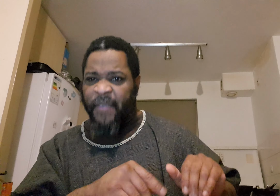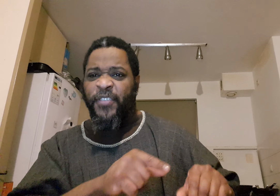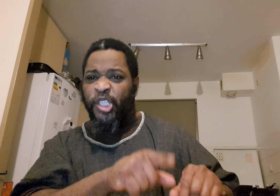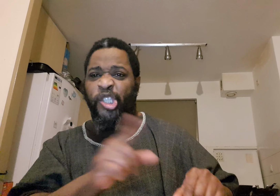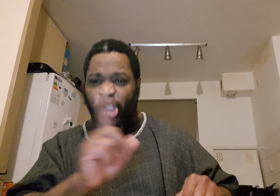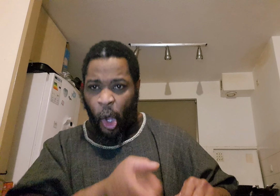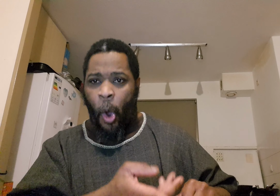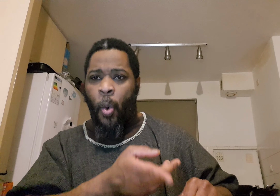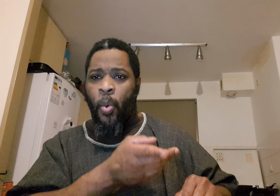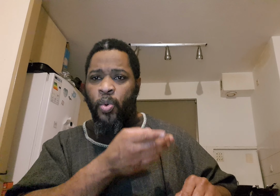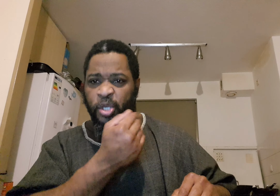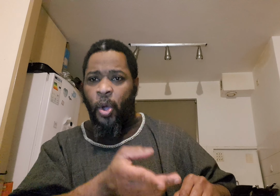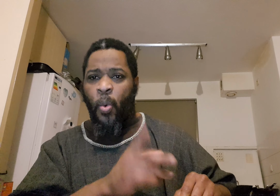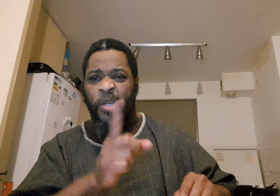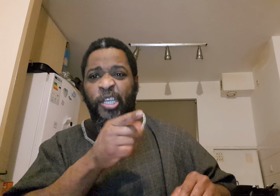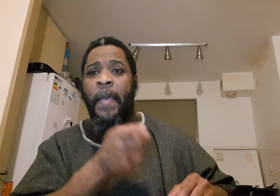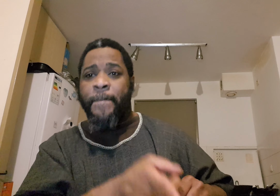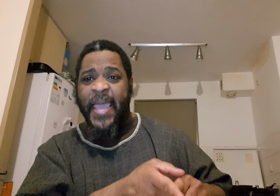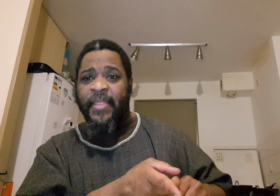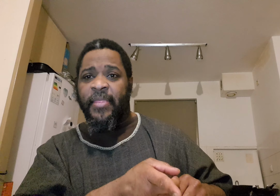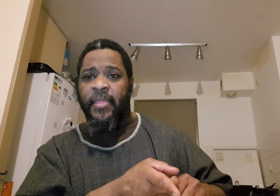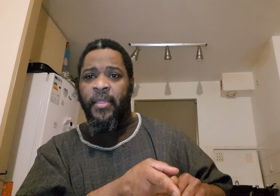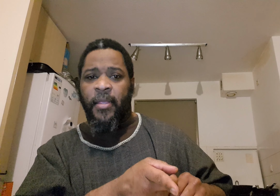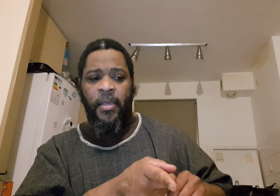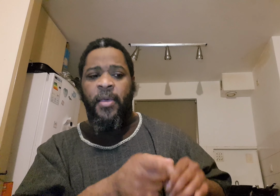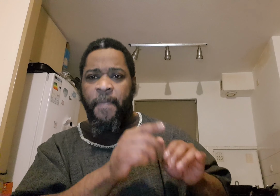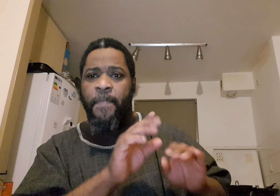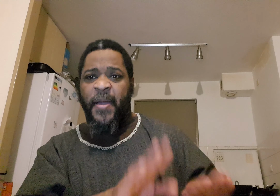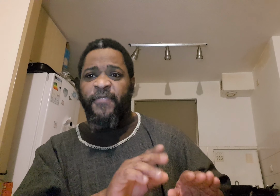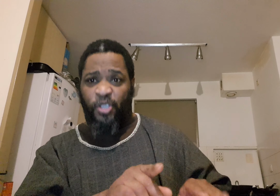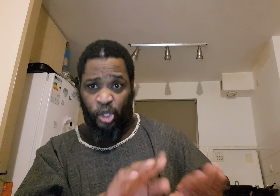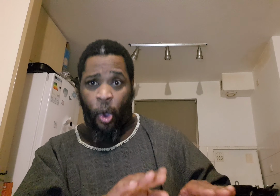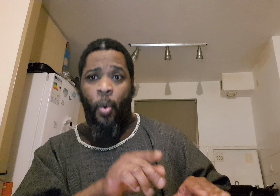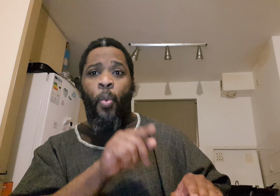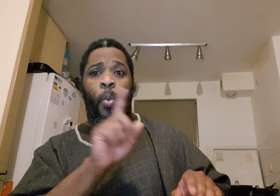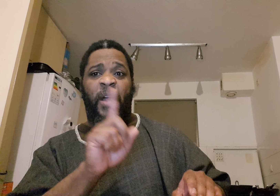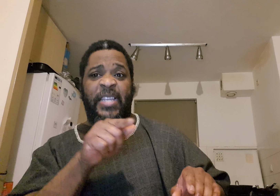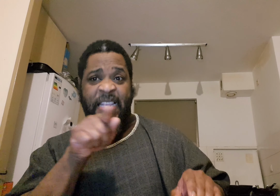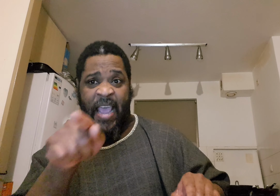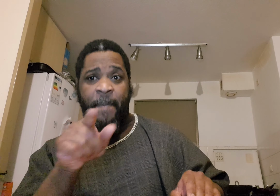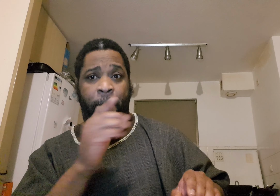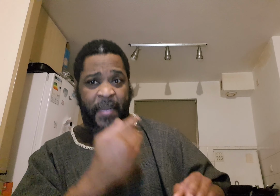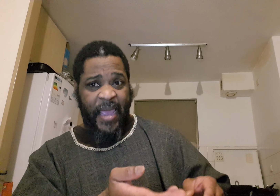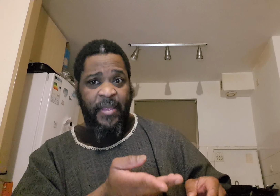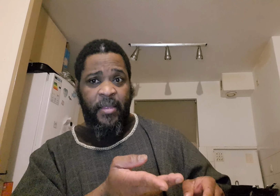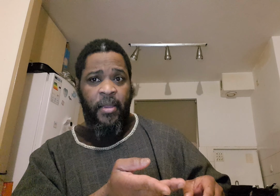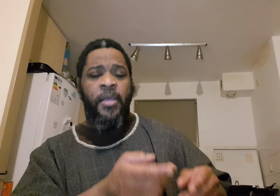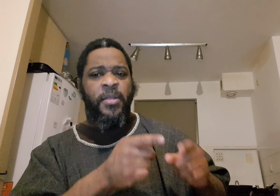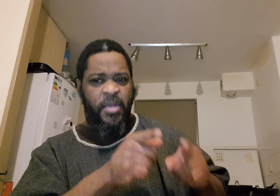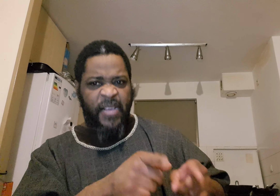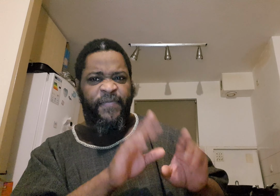bless so what you been, bless so what you been, deep